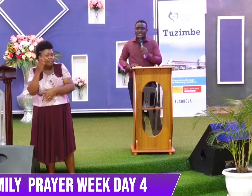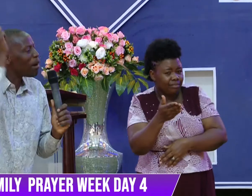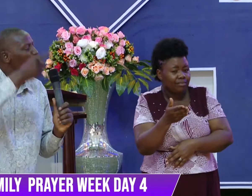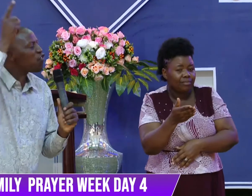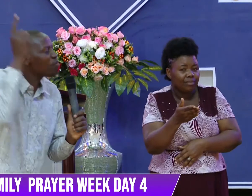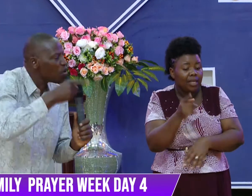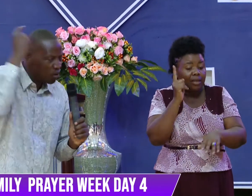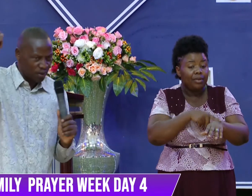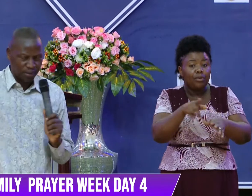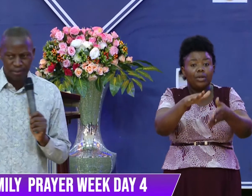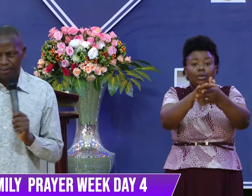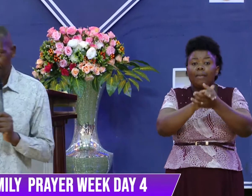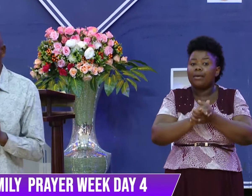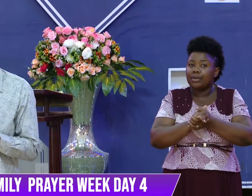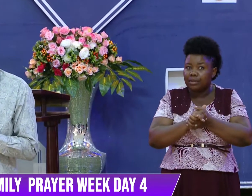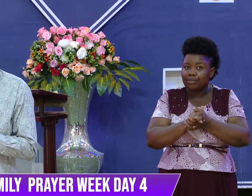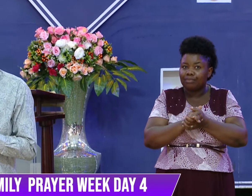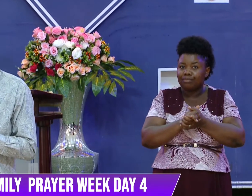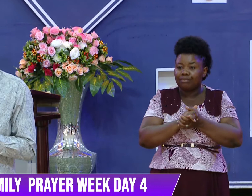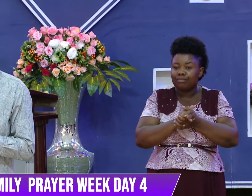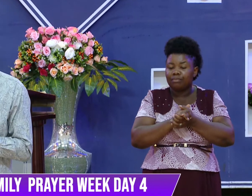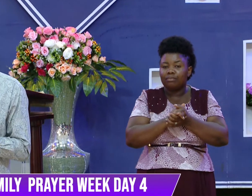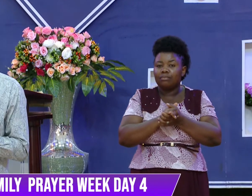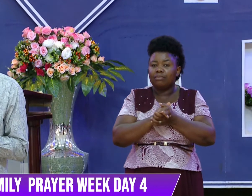to this. Even if you're married,